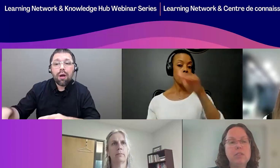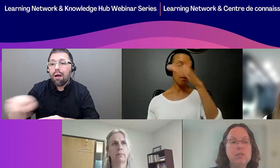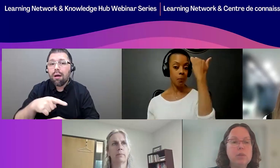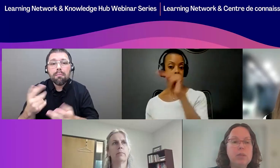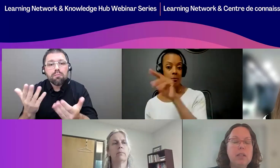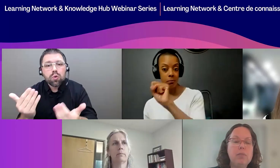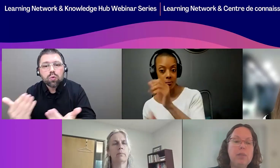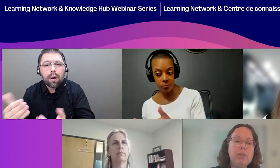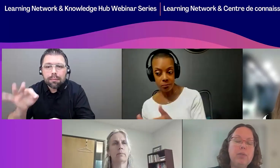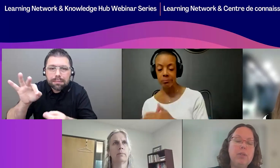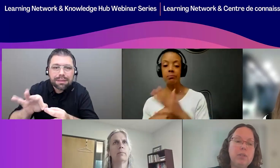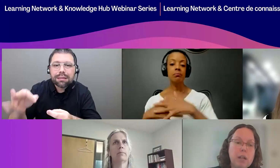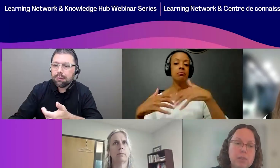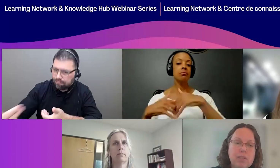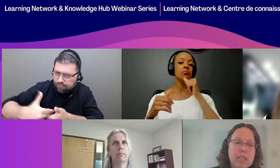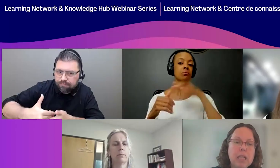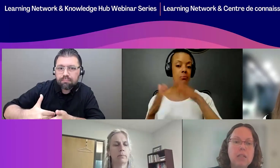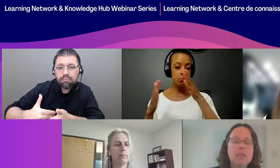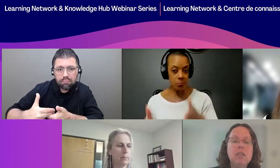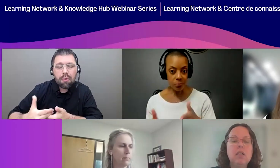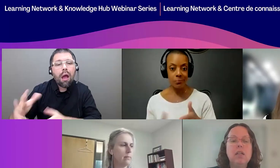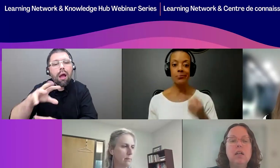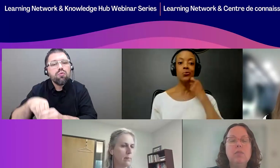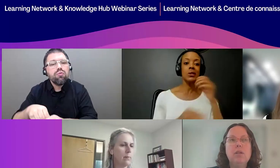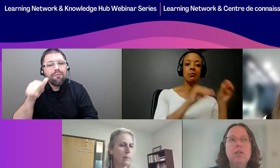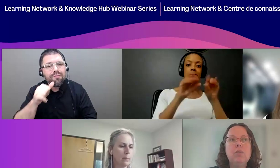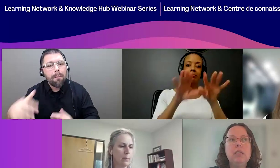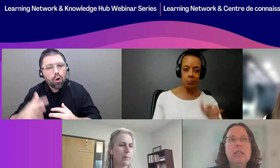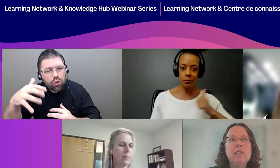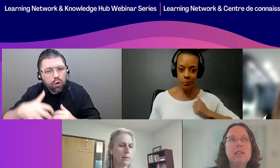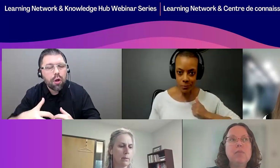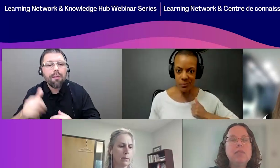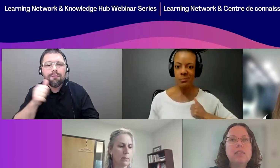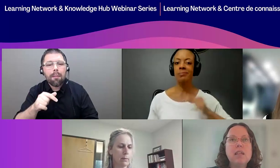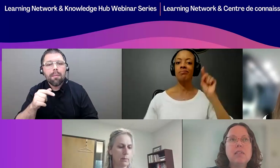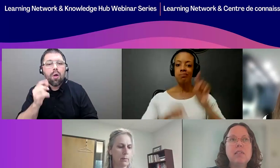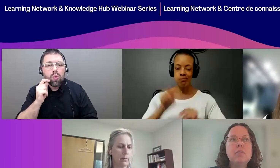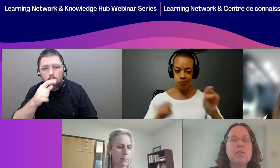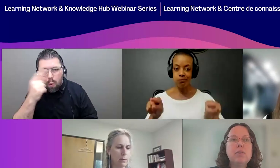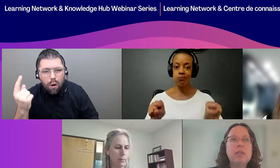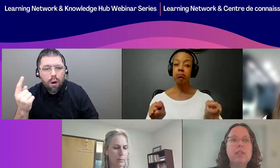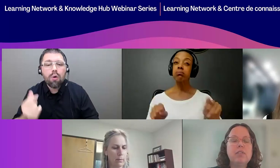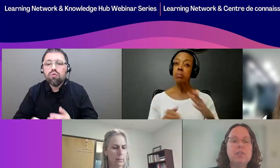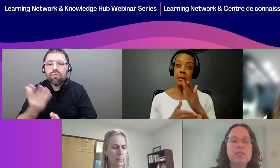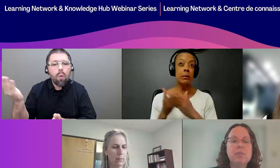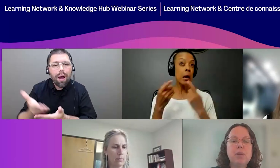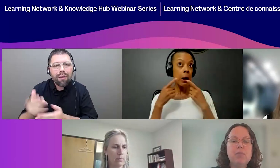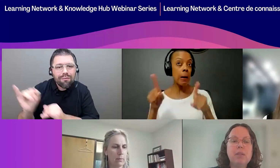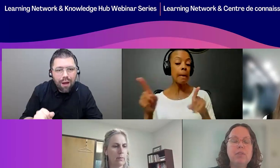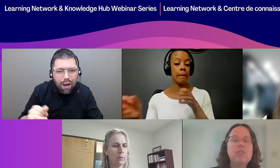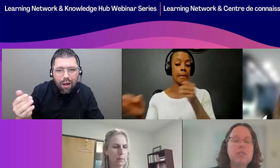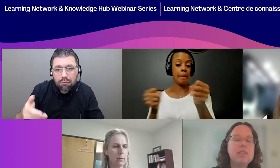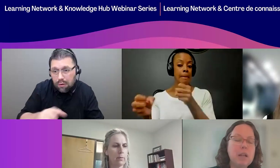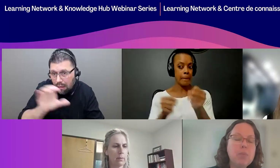Scotians, Indigenous women, and people who are newcomers to Canada. We'd had some success in recruiting a